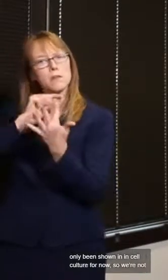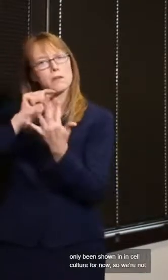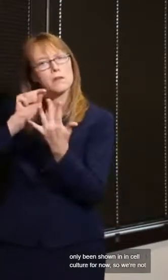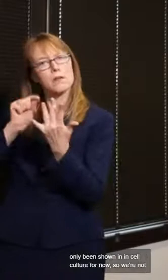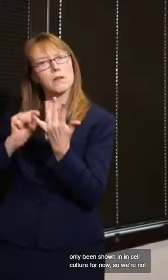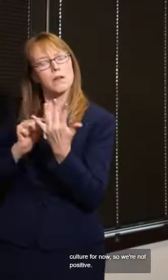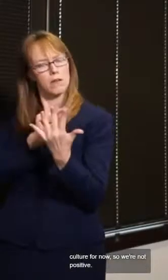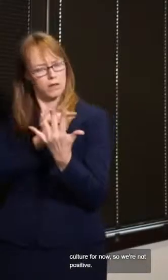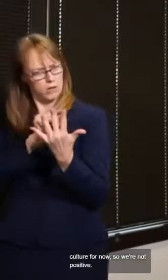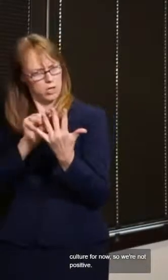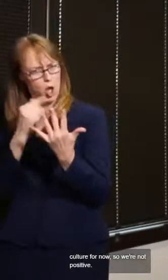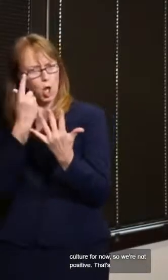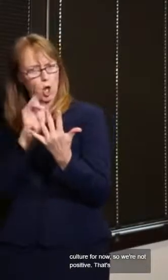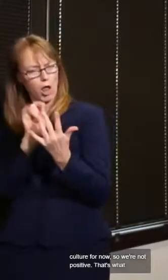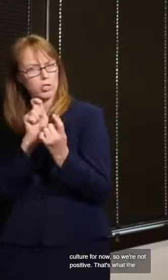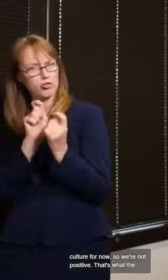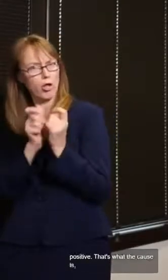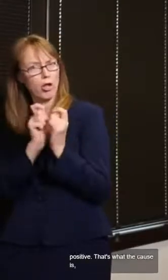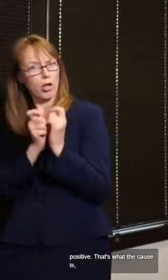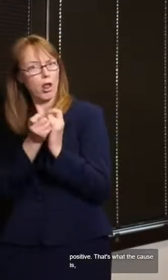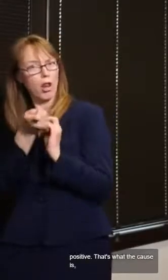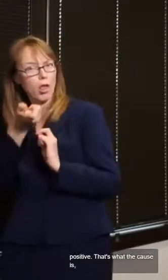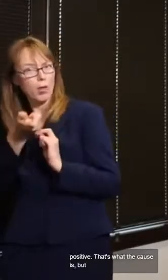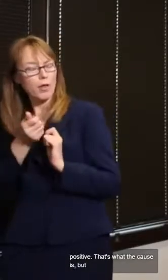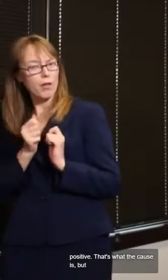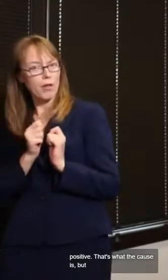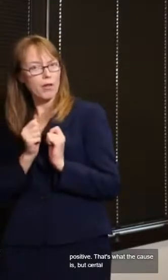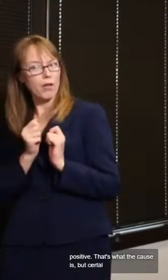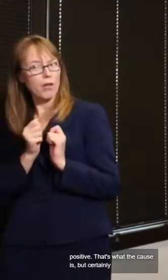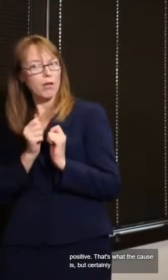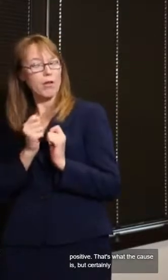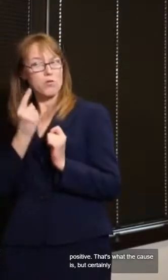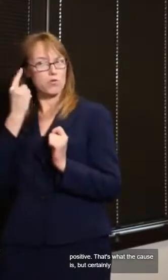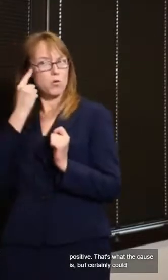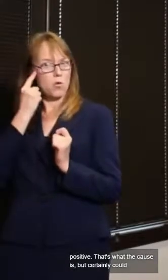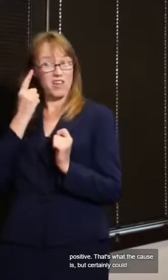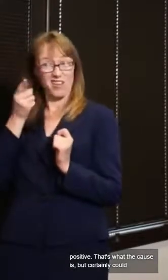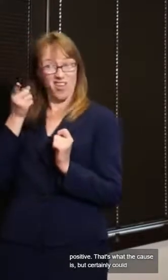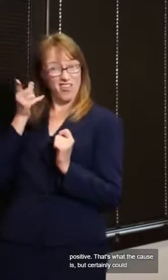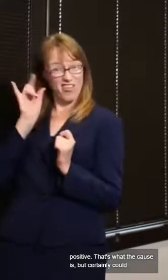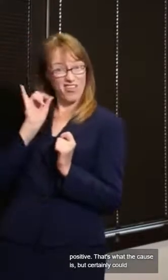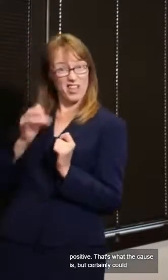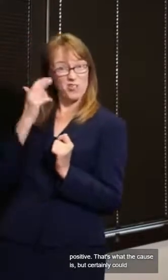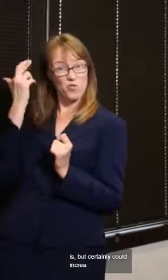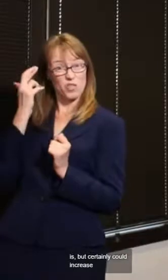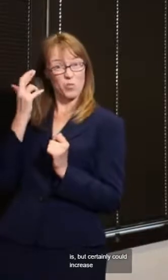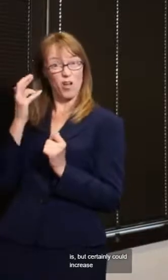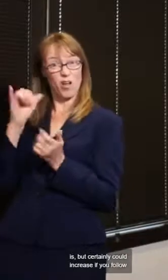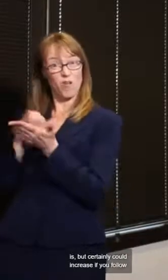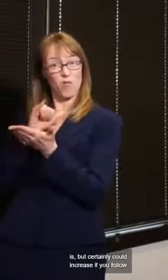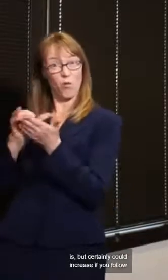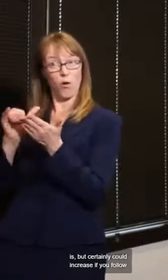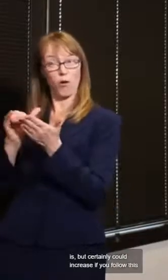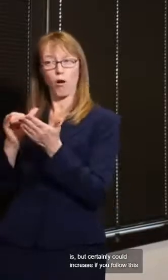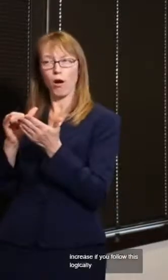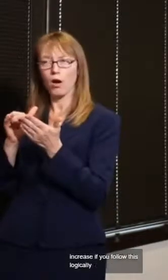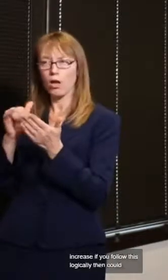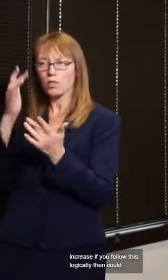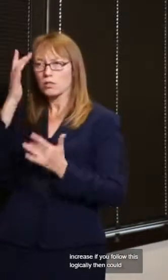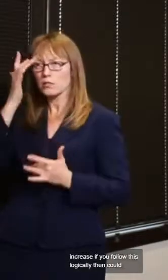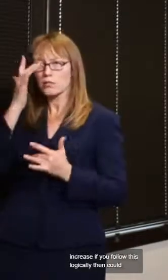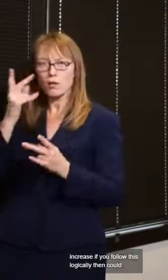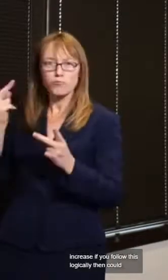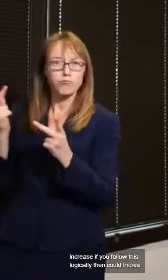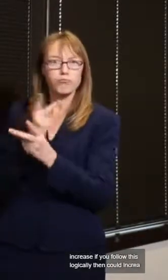positive that that's what the cause is. But certainly could increase, if you follow this logically, then could